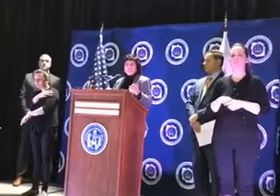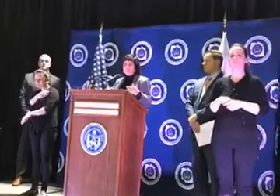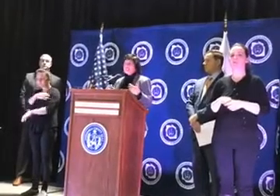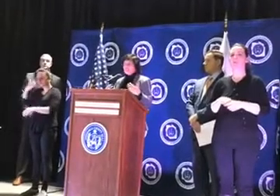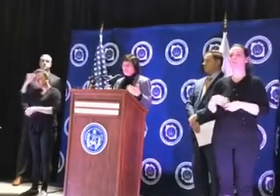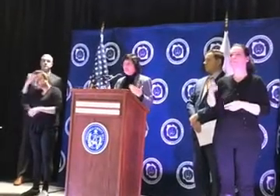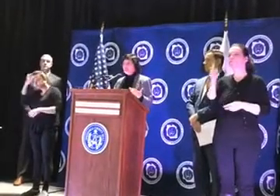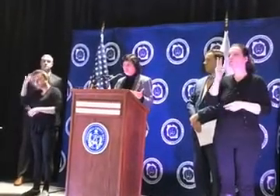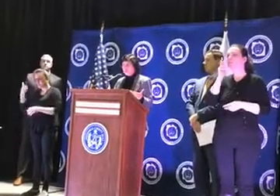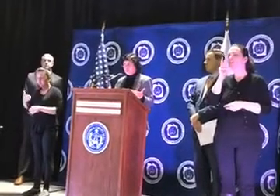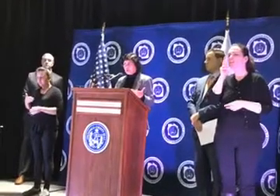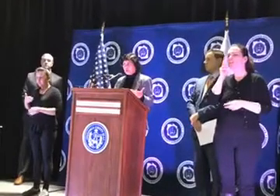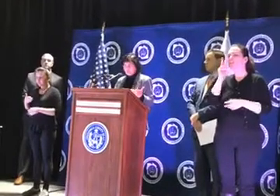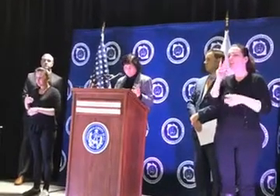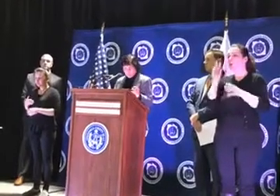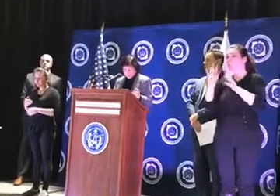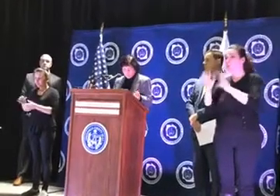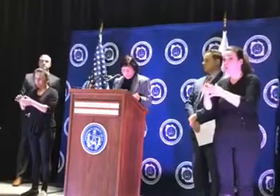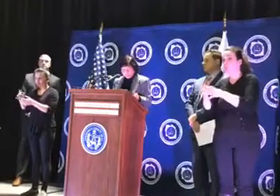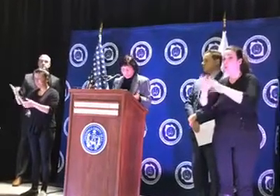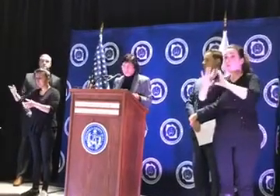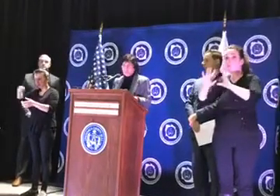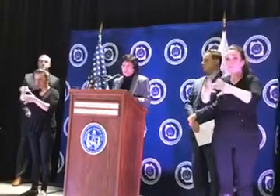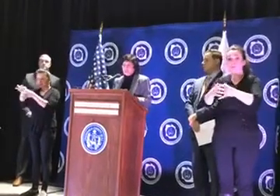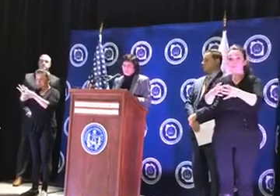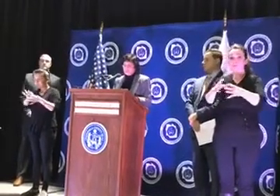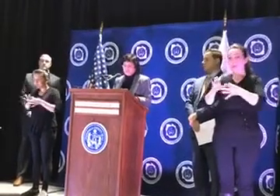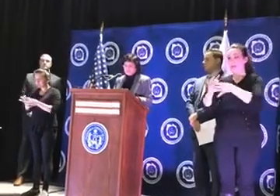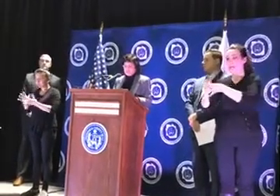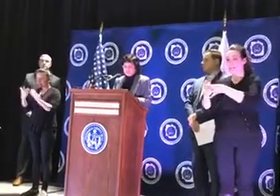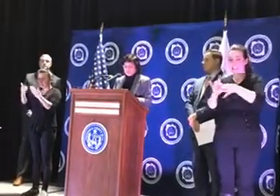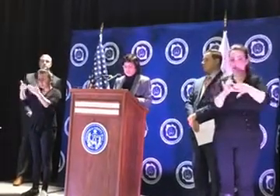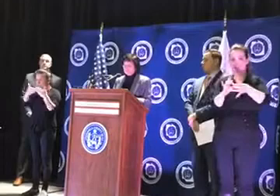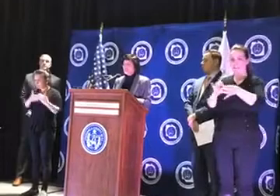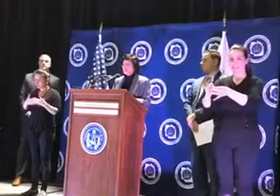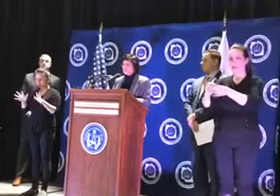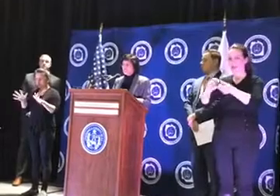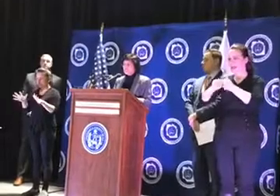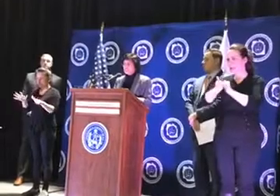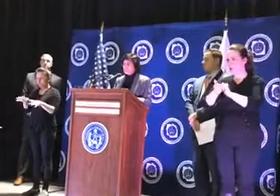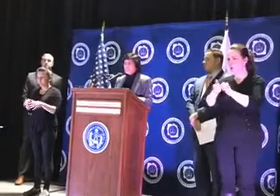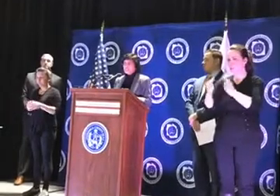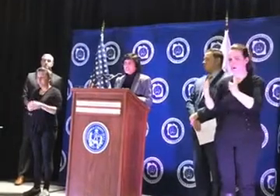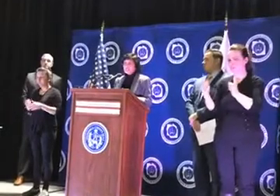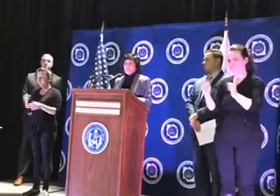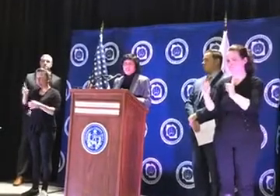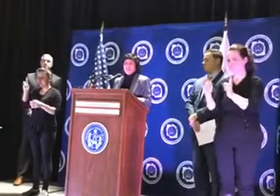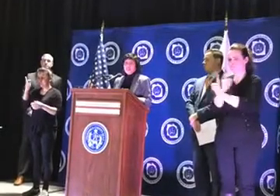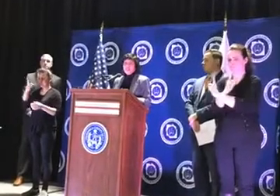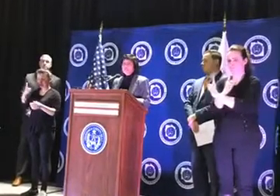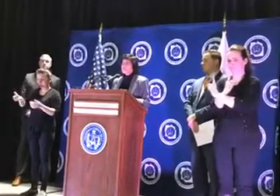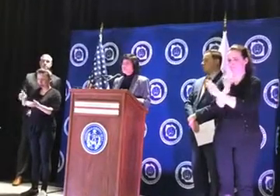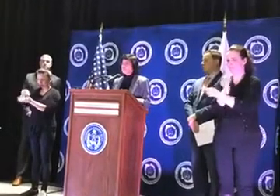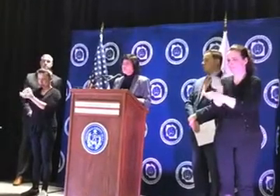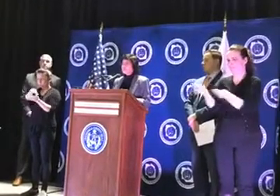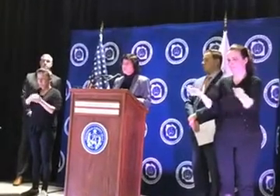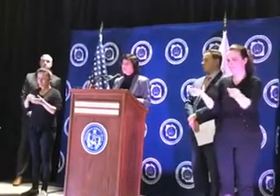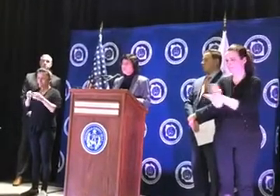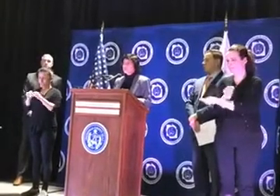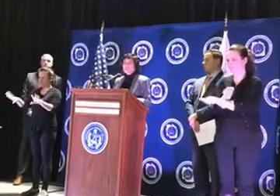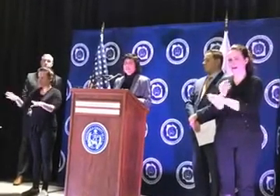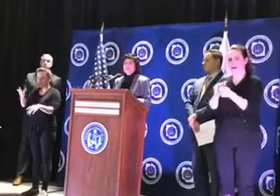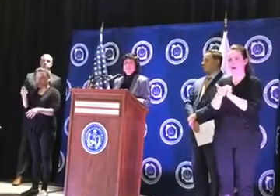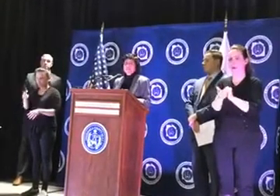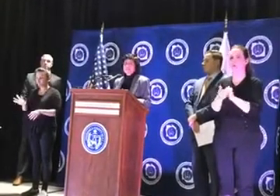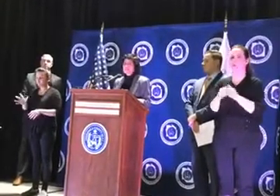all? That's what will be work in progress. So I do believe that if we continue to work together, certainly we'll be able to